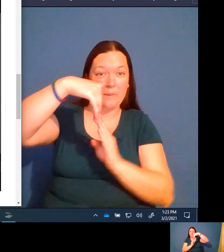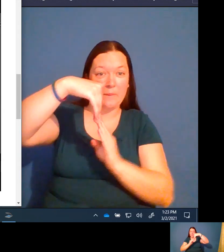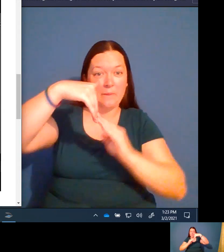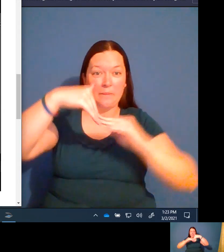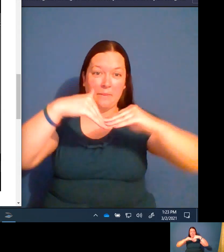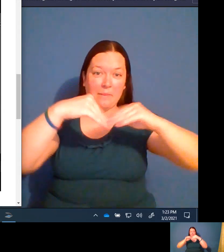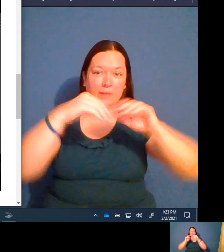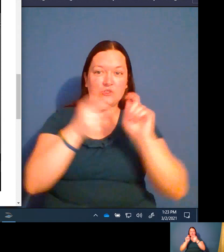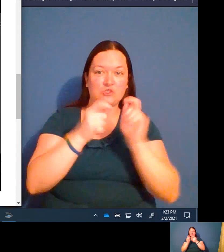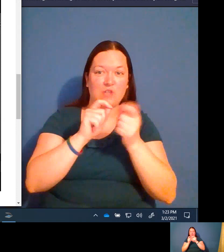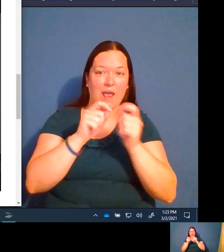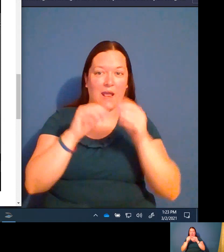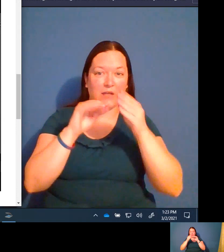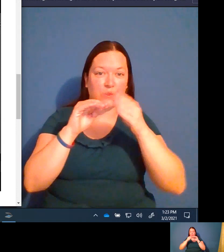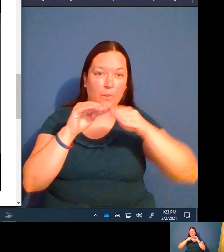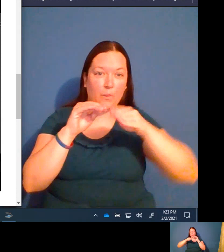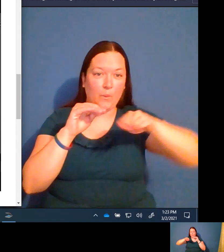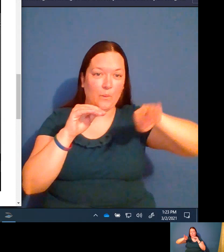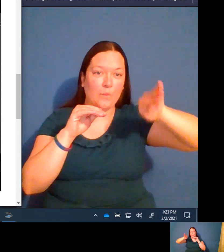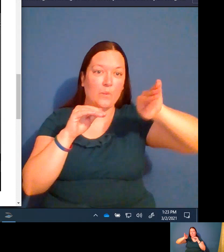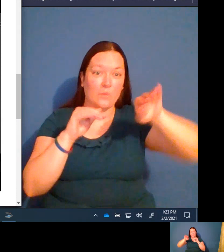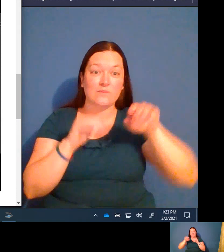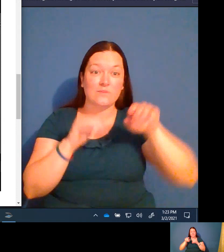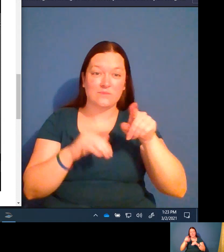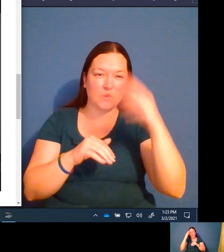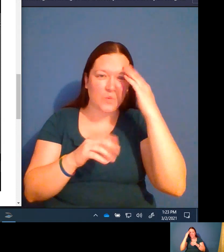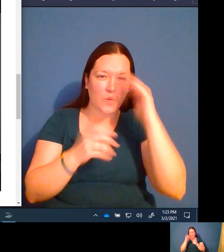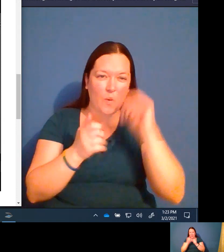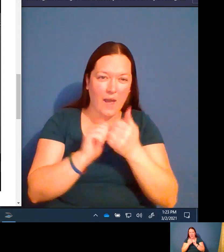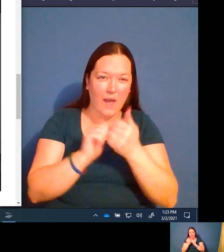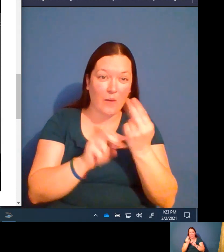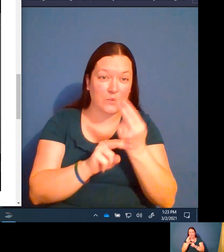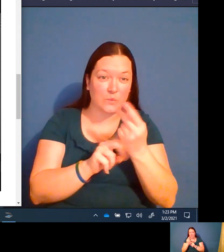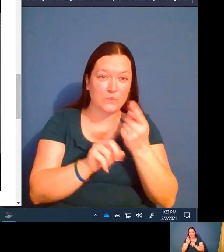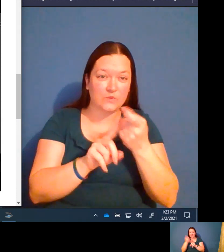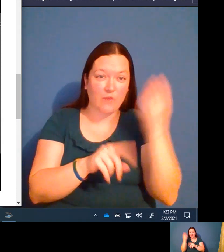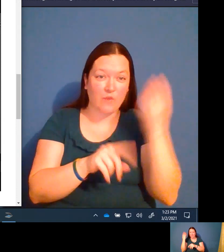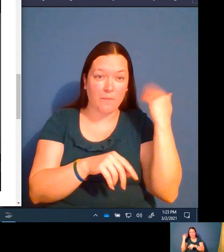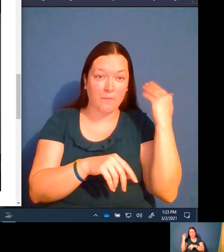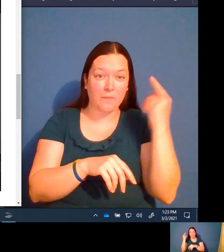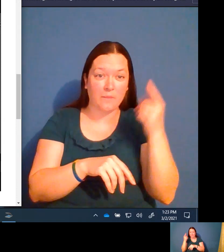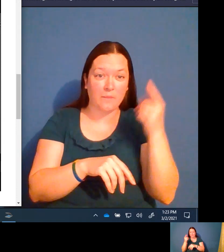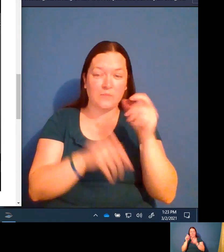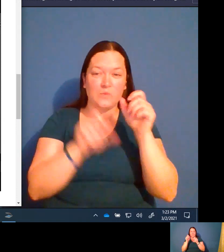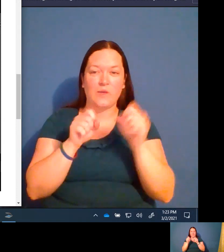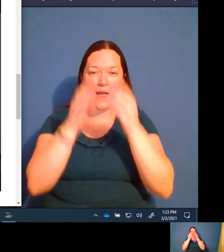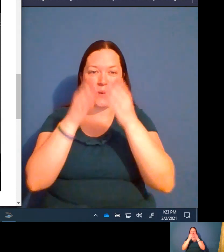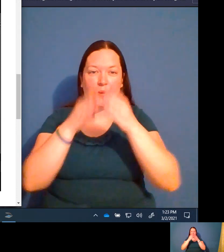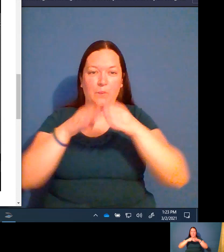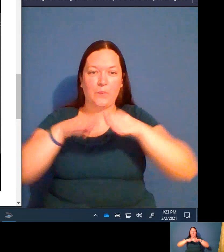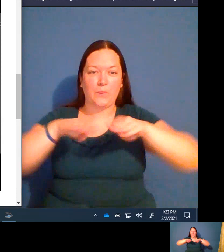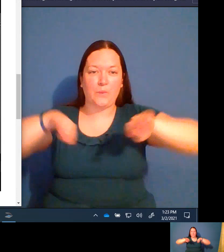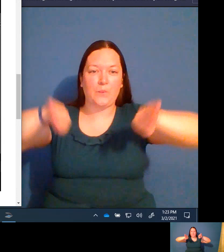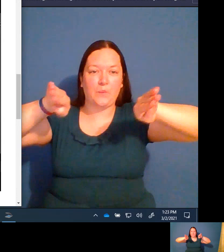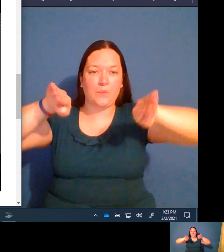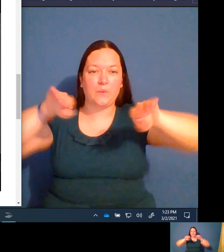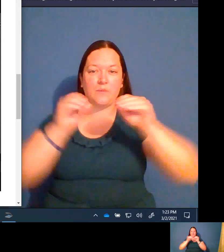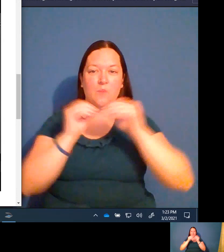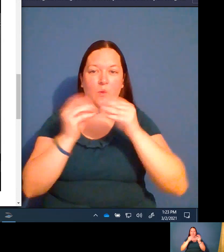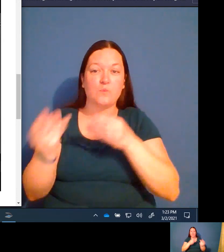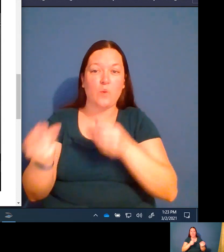just to get this thing rocked out, but I could smooth that out, fix that, do whatever I need to do, all right? So again, I'm going to go Shift B. That